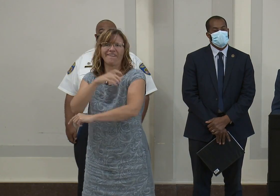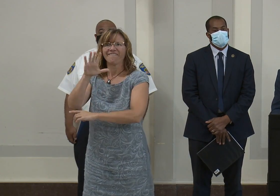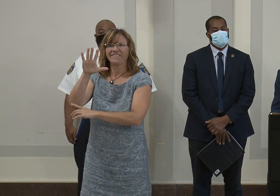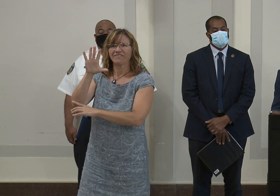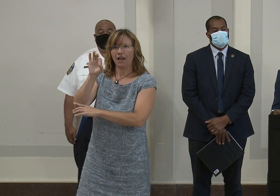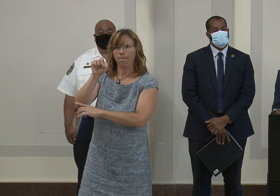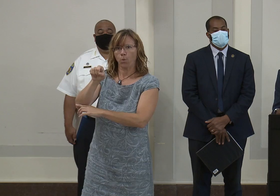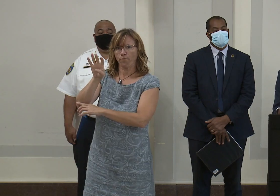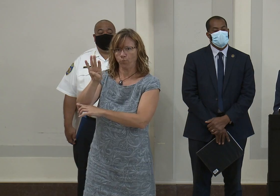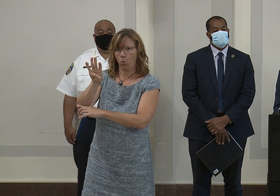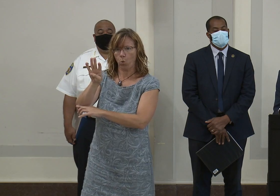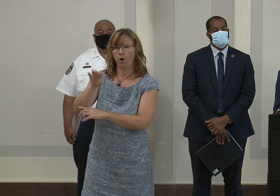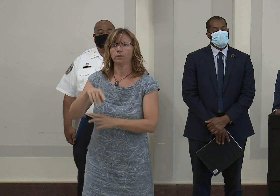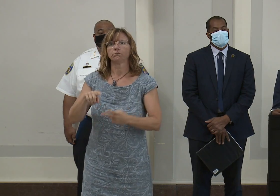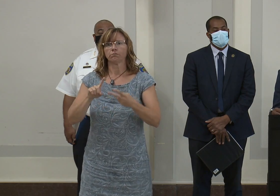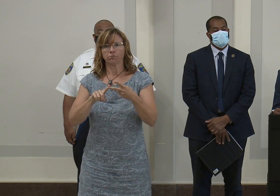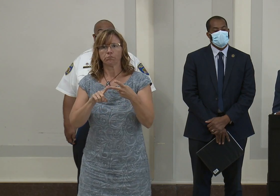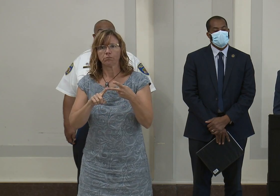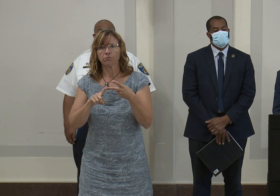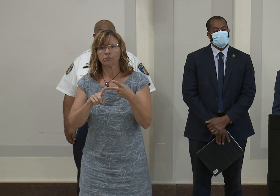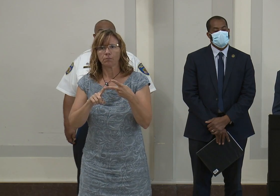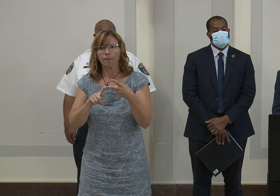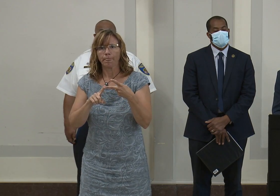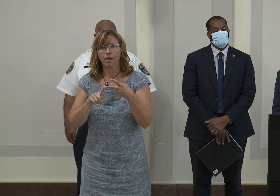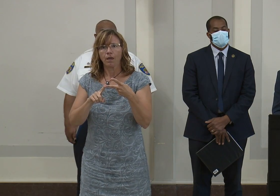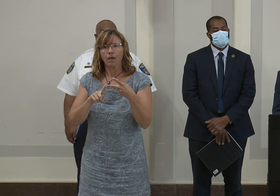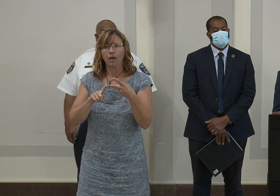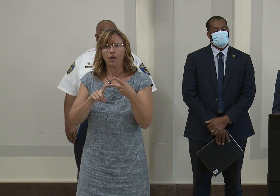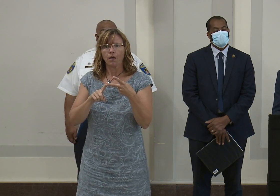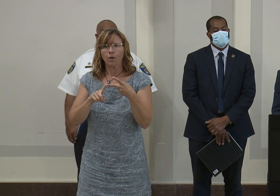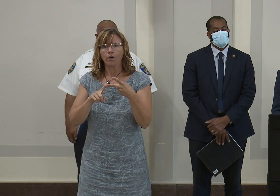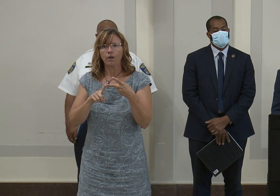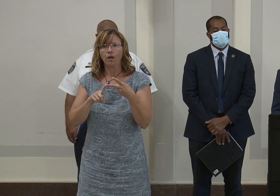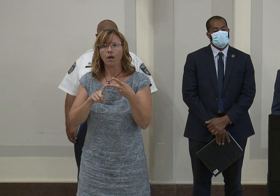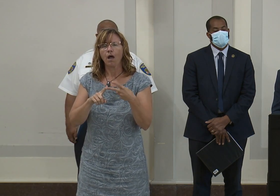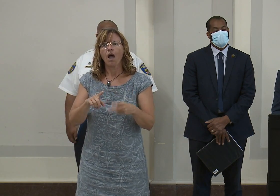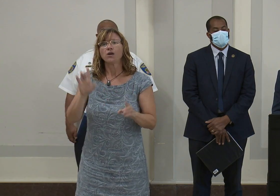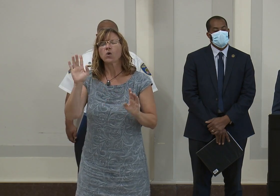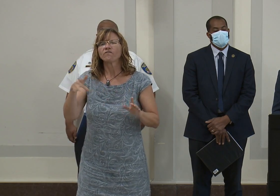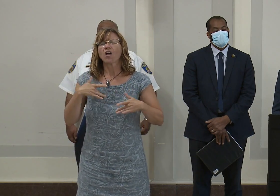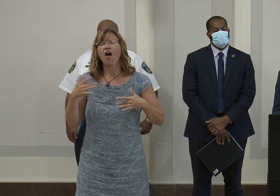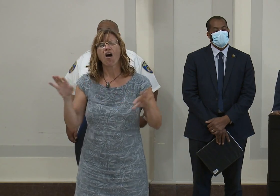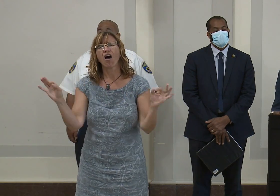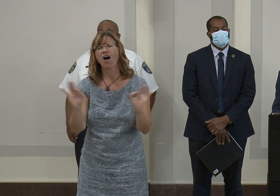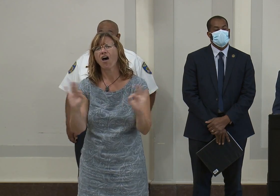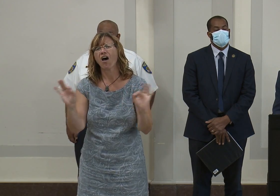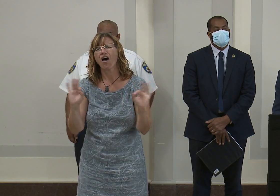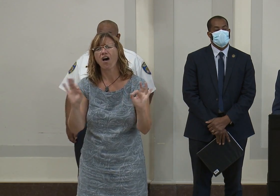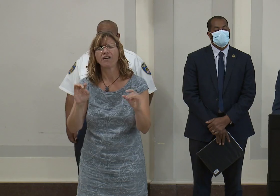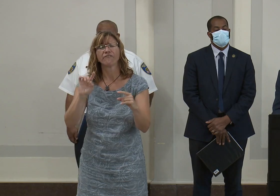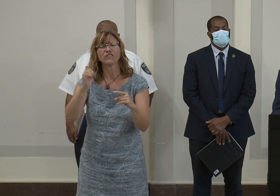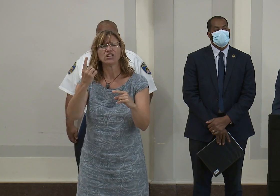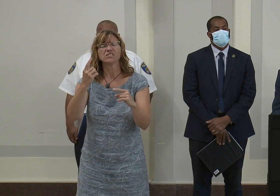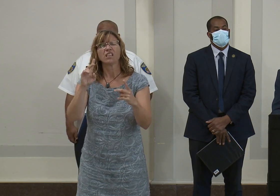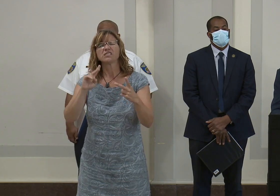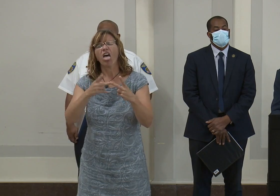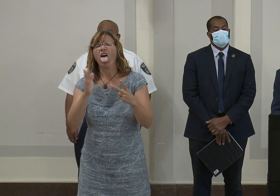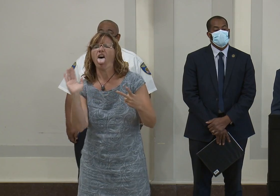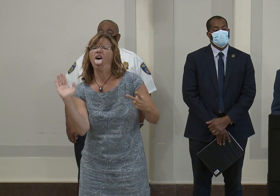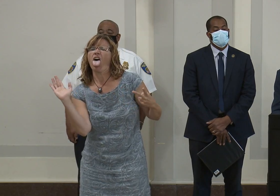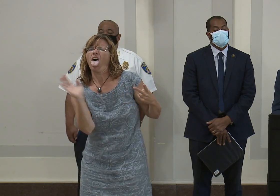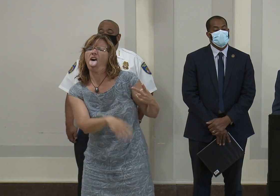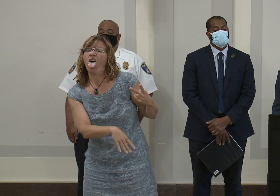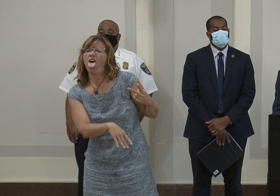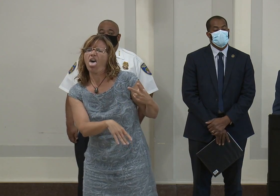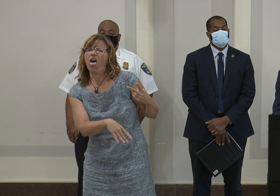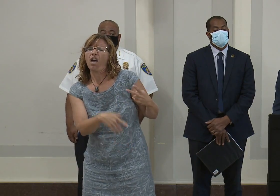fully vaccinated. We cannot let ourselves get comfortable with those numbers. We have to continue to see them grow and